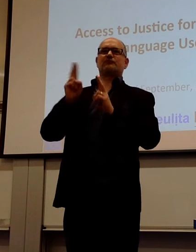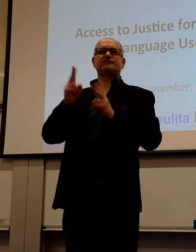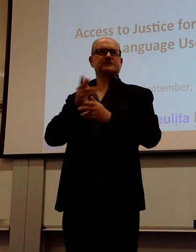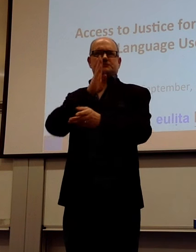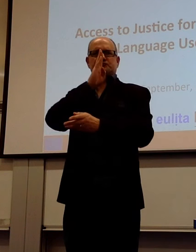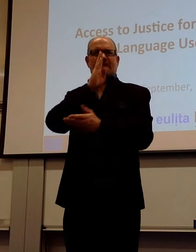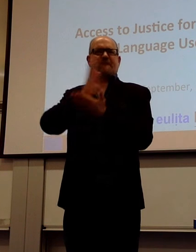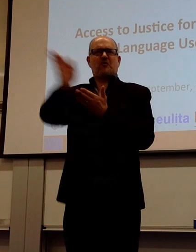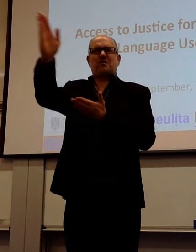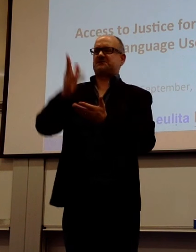underneath the surface.